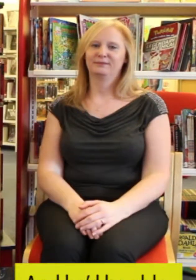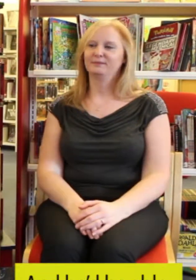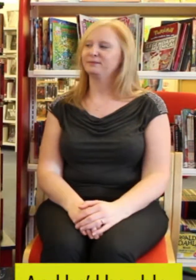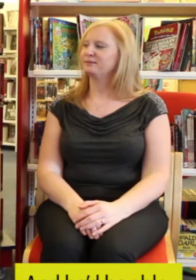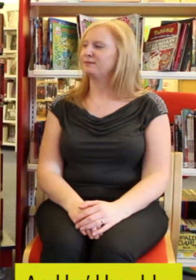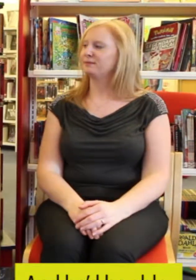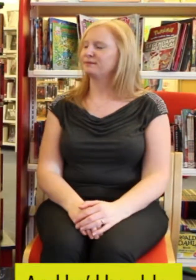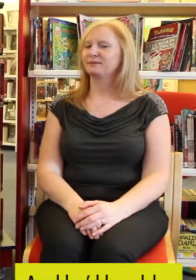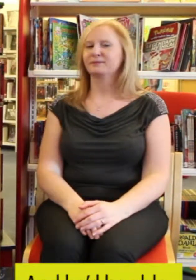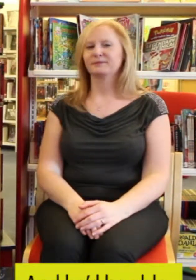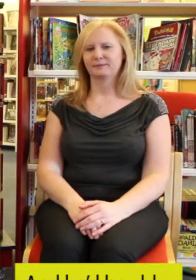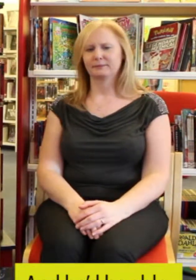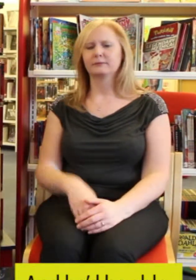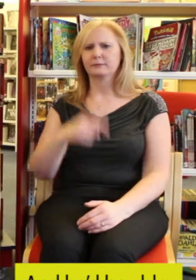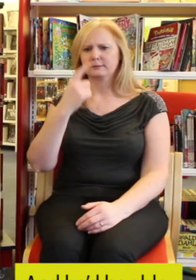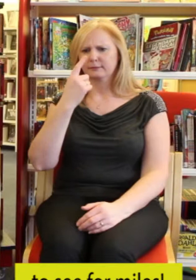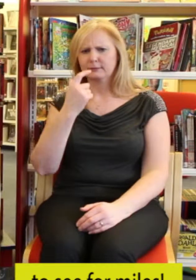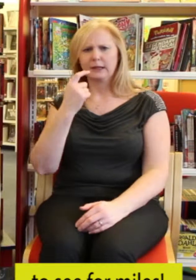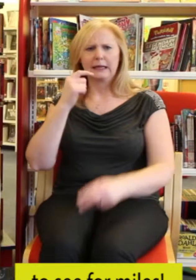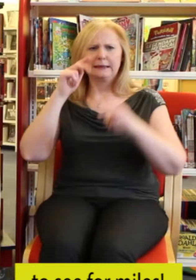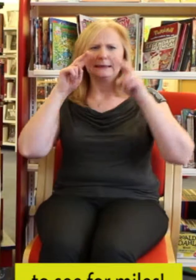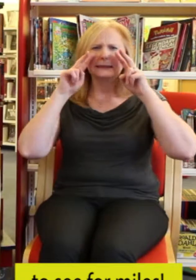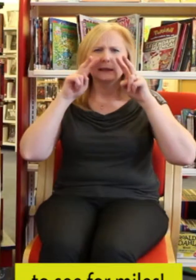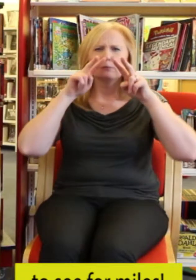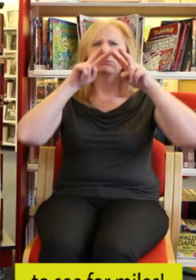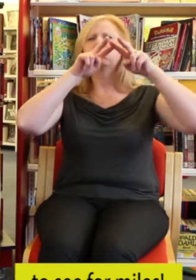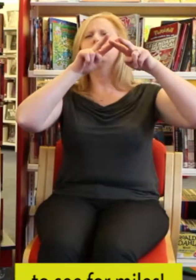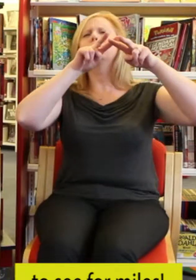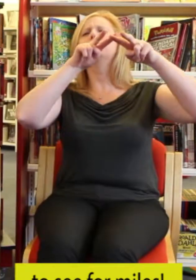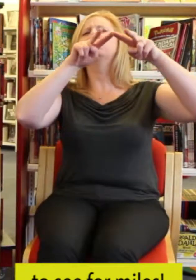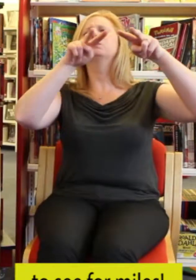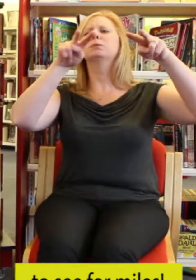And he'd be able to see for miles.